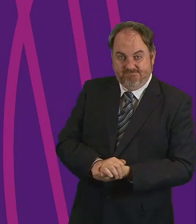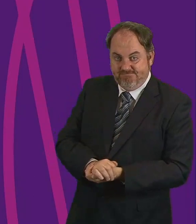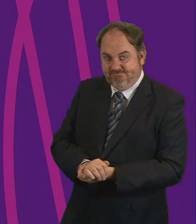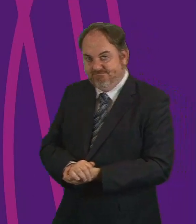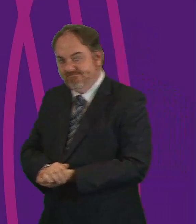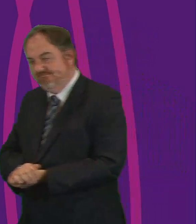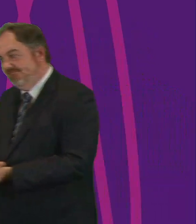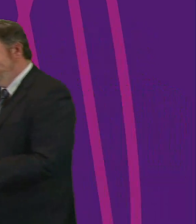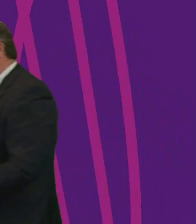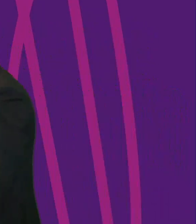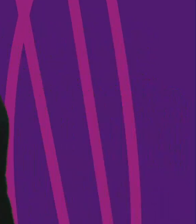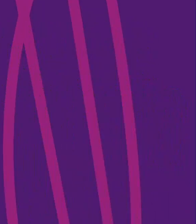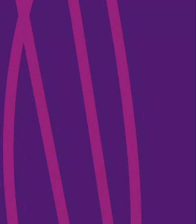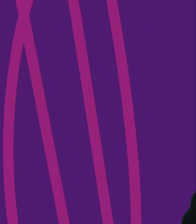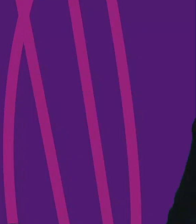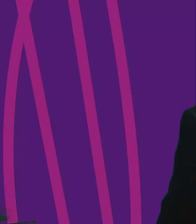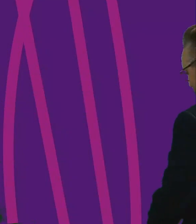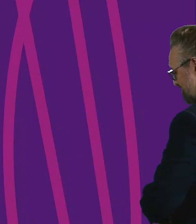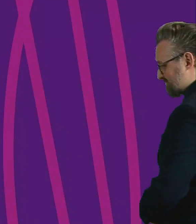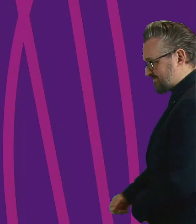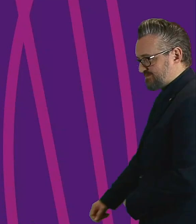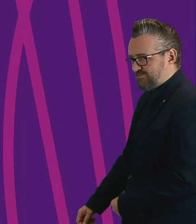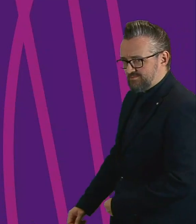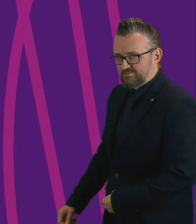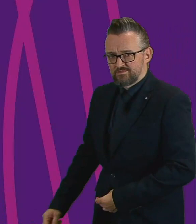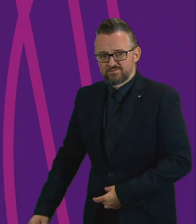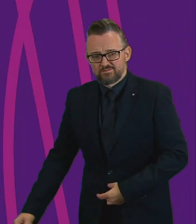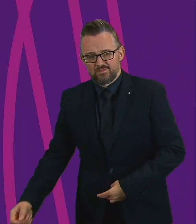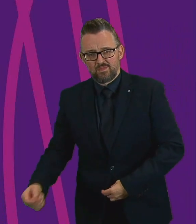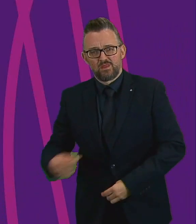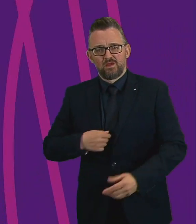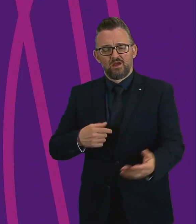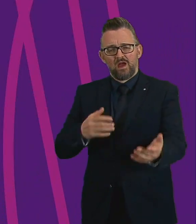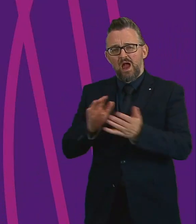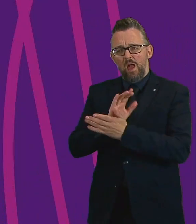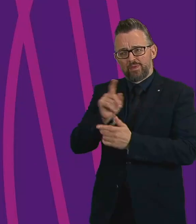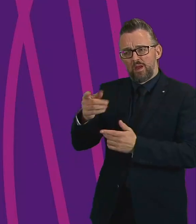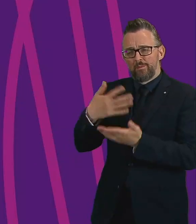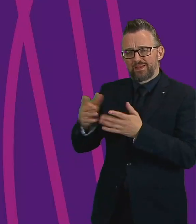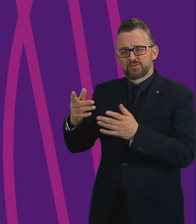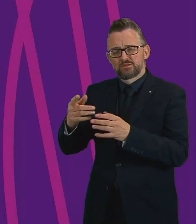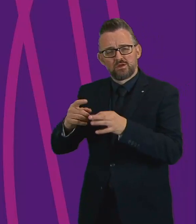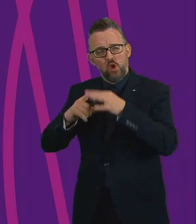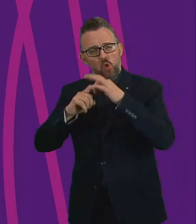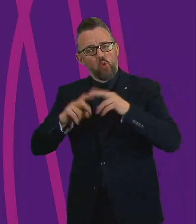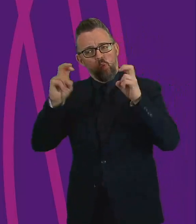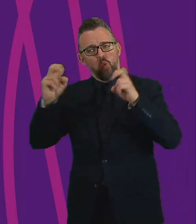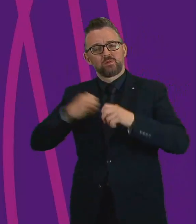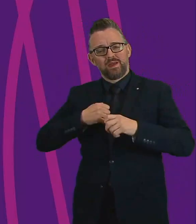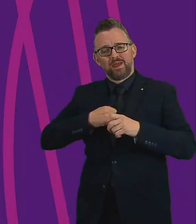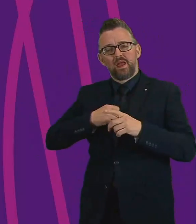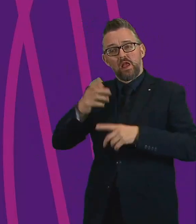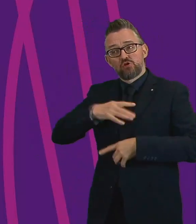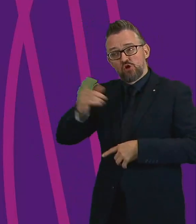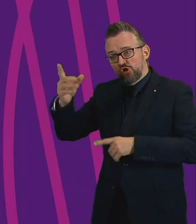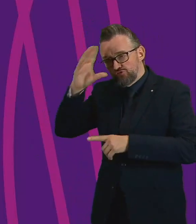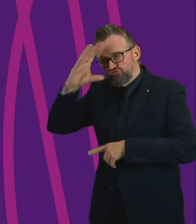Secretary. I'm pleased to have been quoted by the member in my welcoming of the furlough scheme. Can he remind the Chamber how it's been